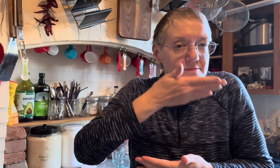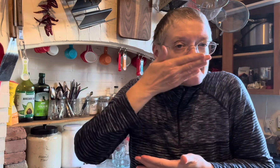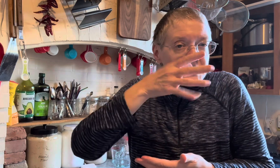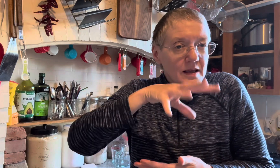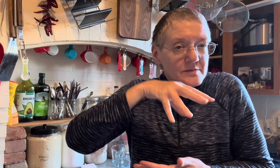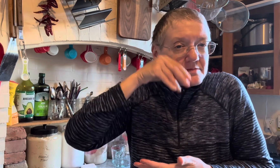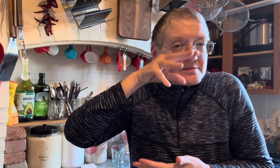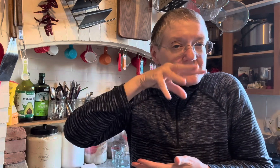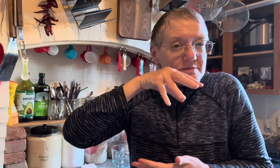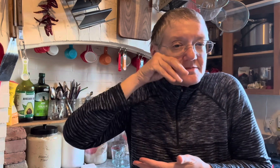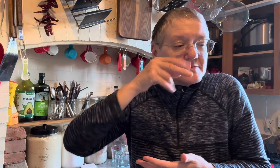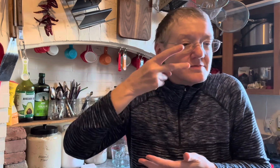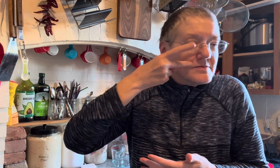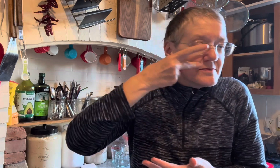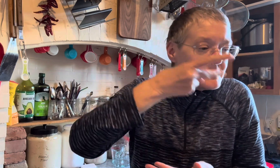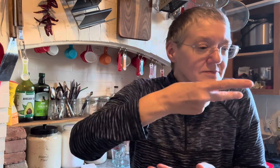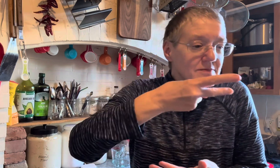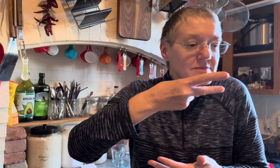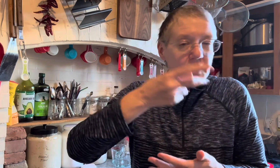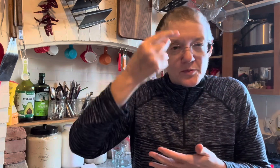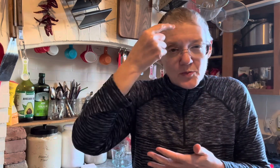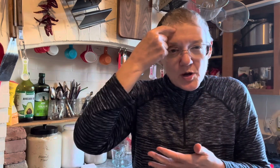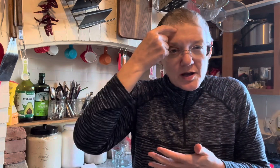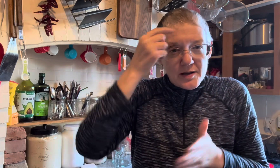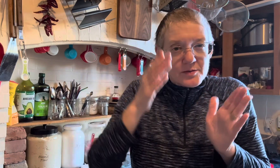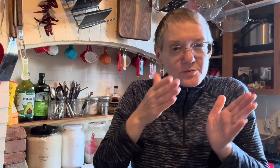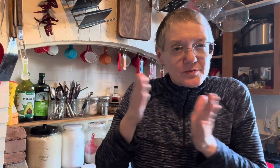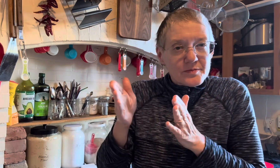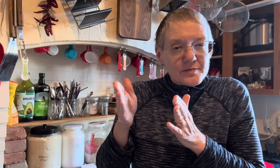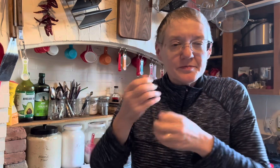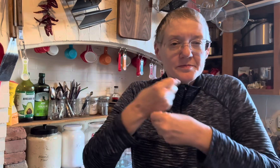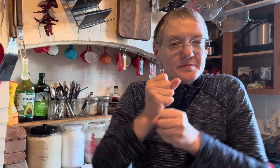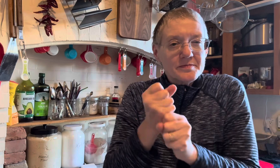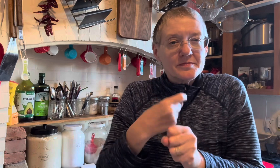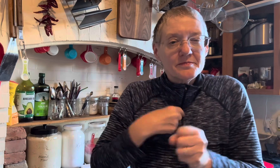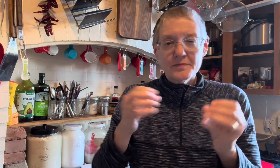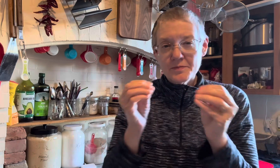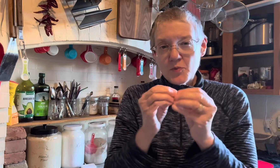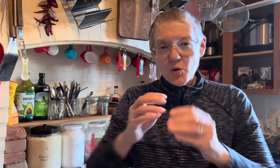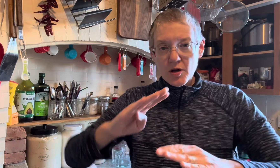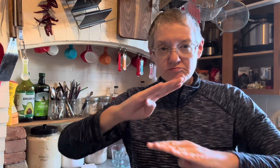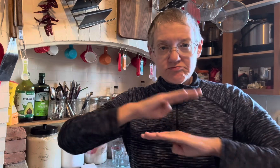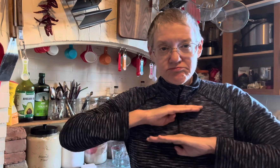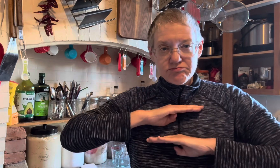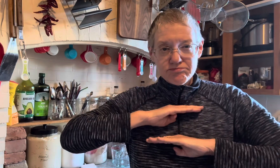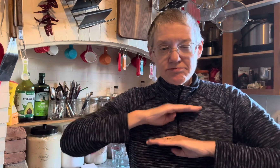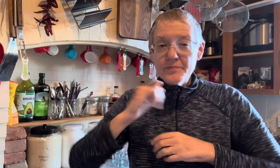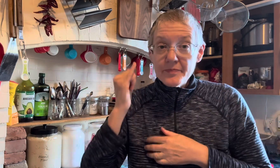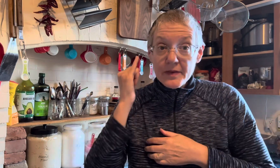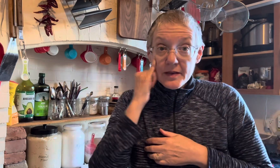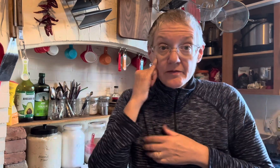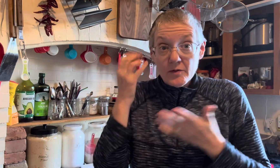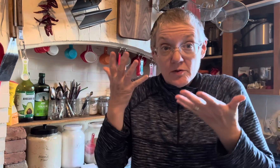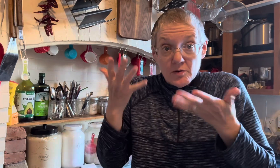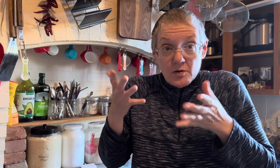of cooking, smelling the aroma, seeing the colors, preparing my brain to make me more